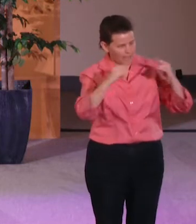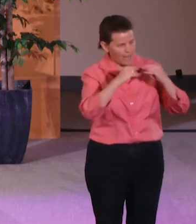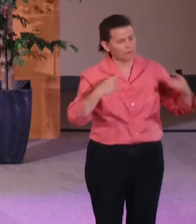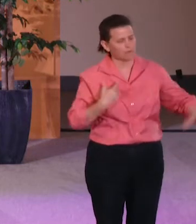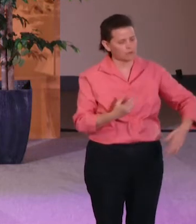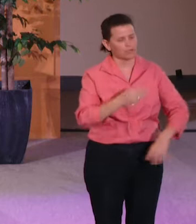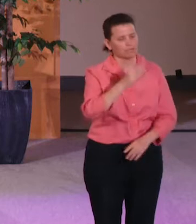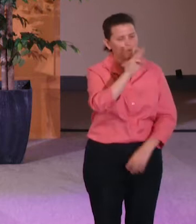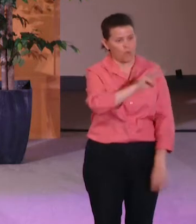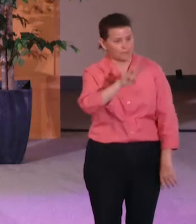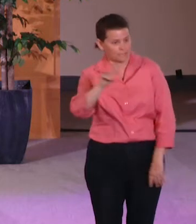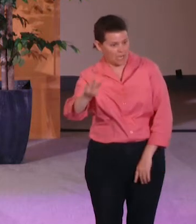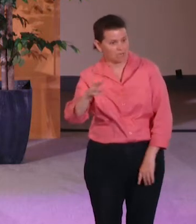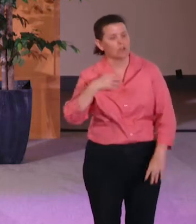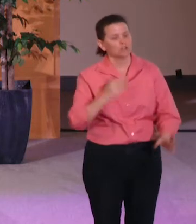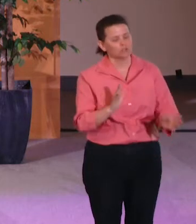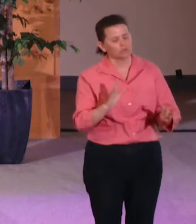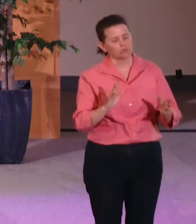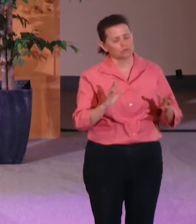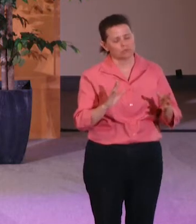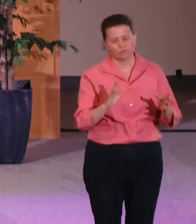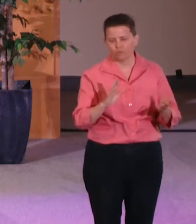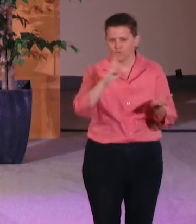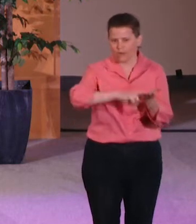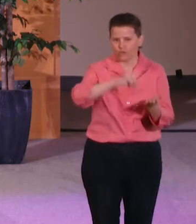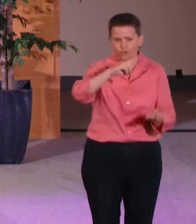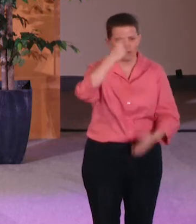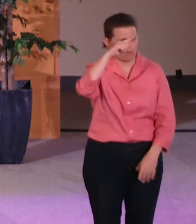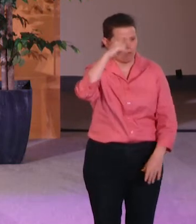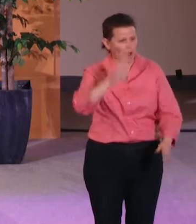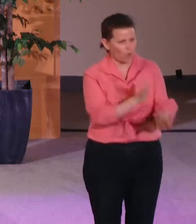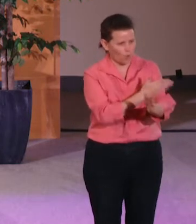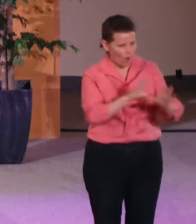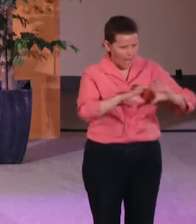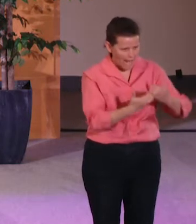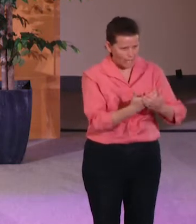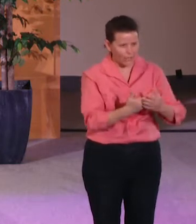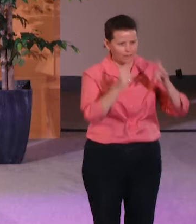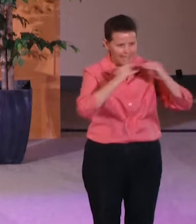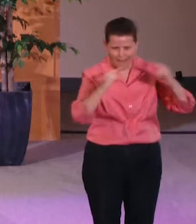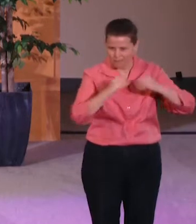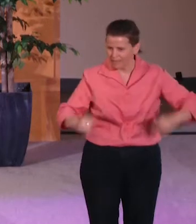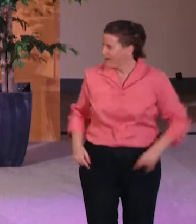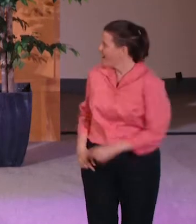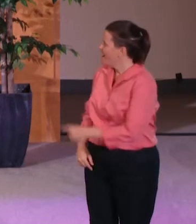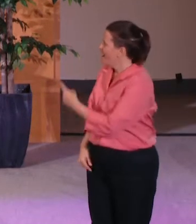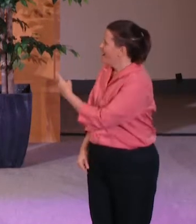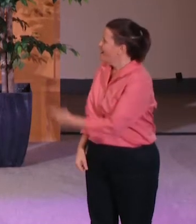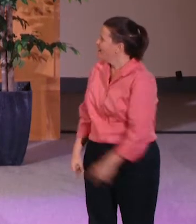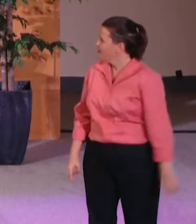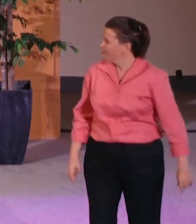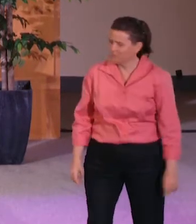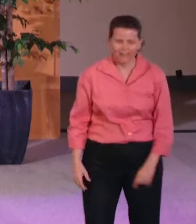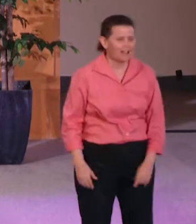register for choir, summer choir camp. I'm sorry, you guys, I am just losing my mind. Let me start all over. Tuesday through Friday,